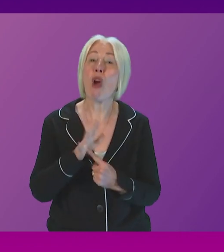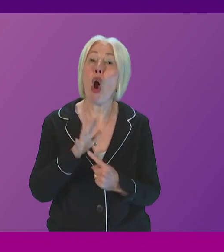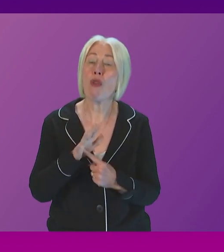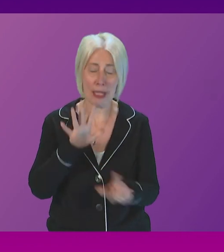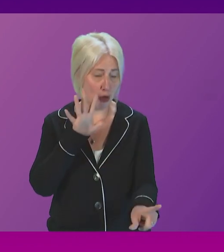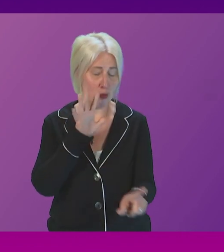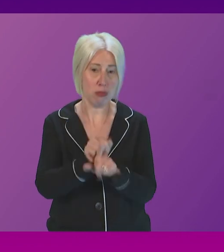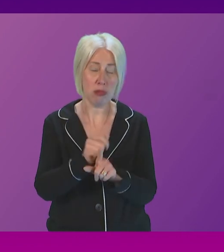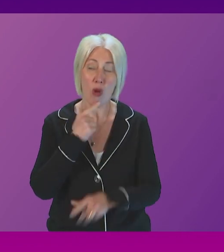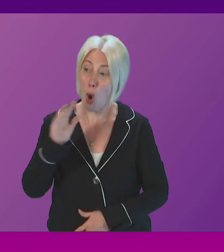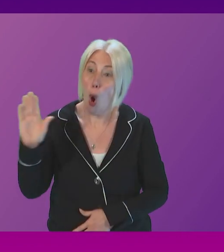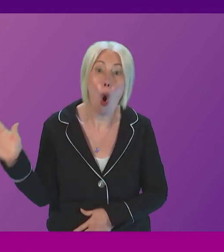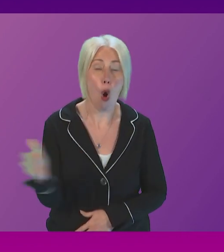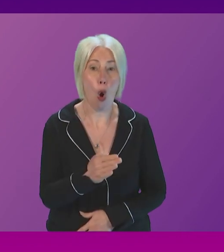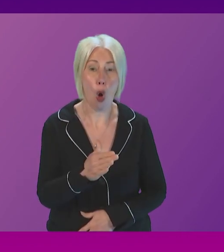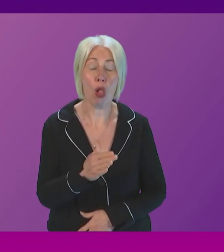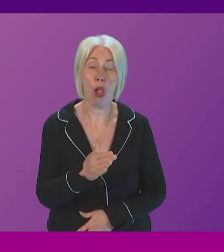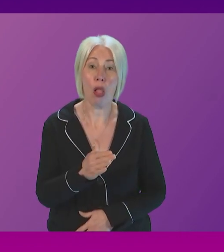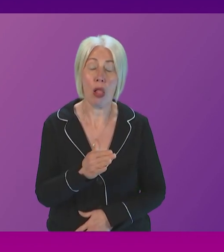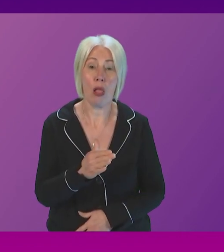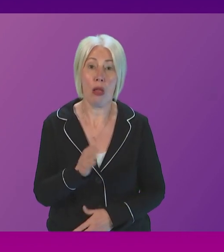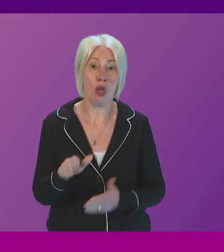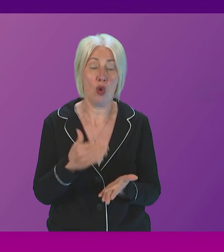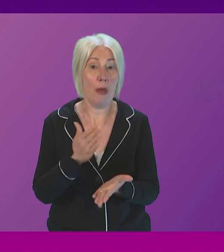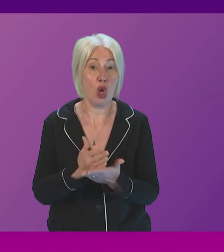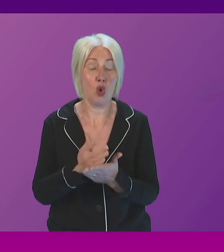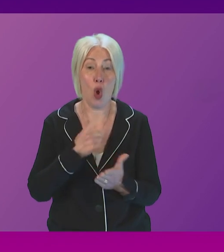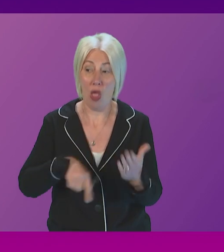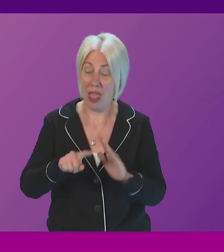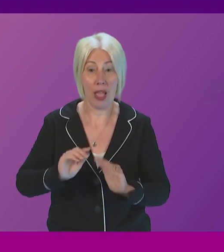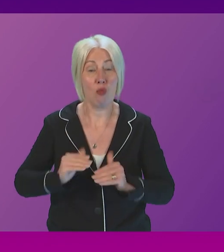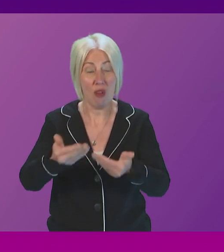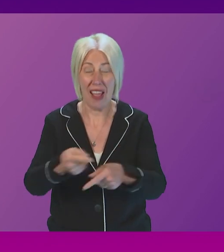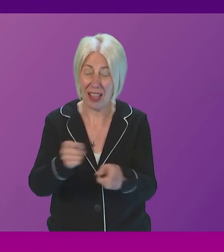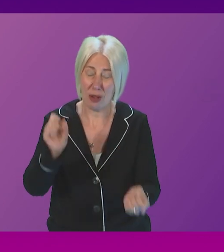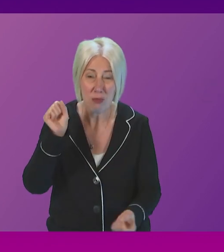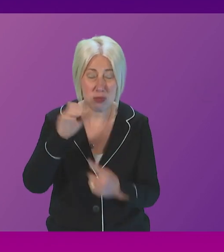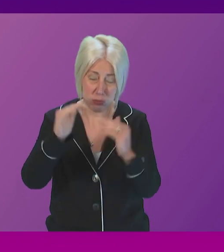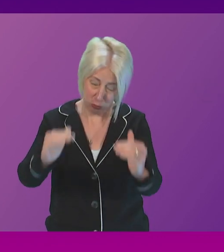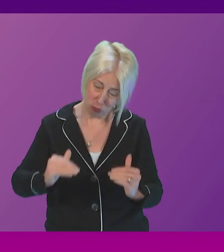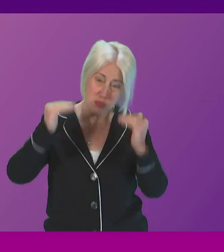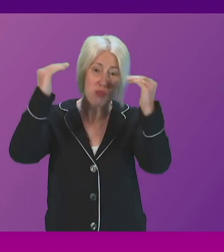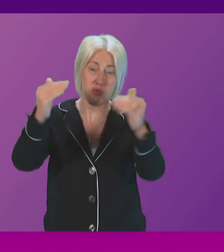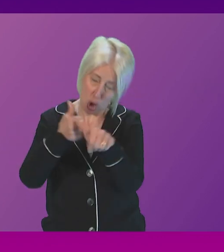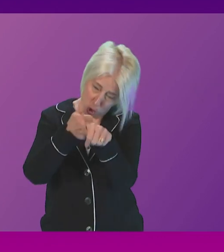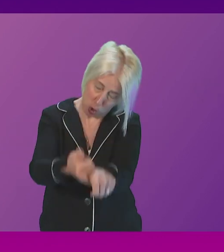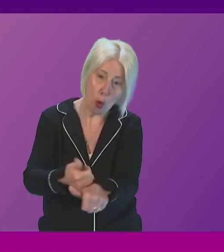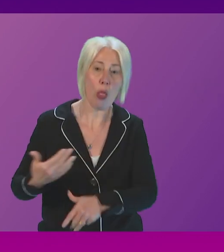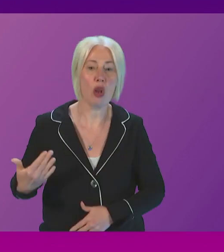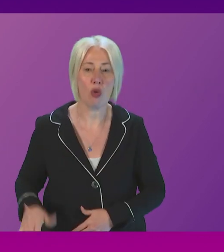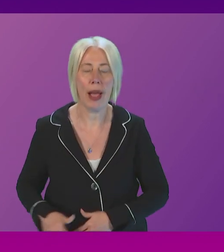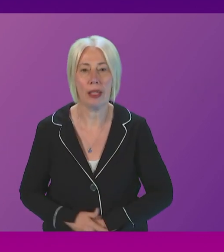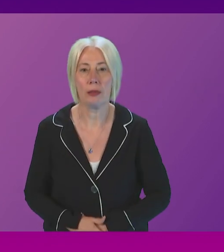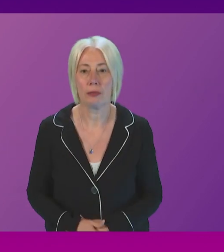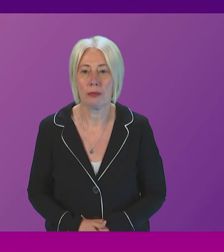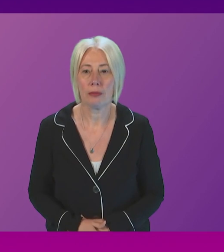identify all these in short order and ensure that they are provided with the top level of support they require. Daniel Johnson.